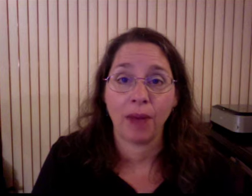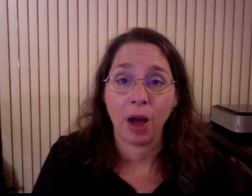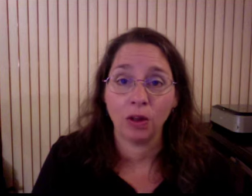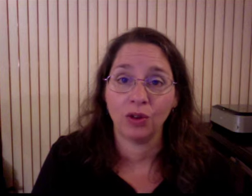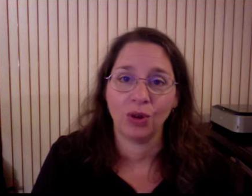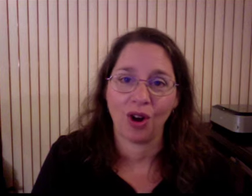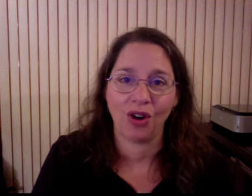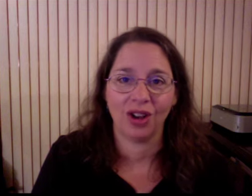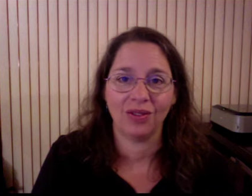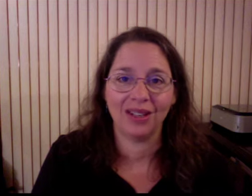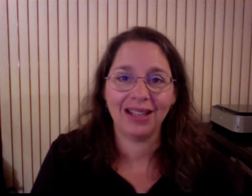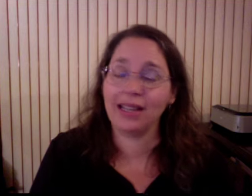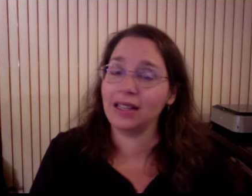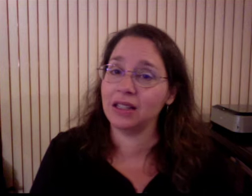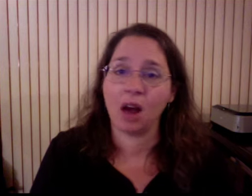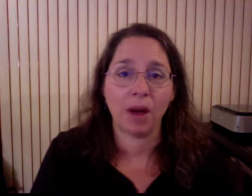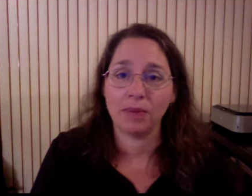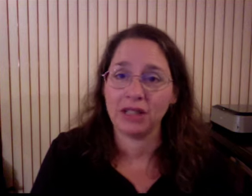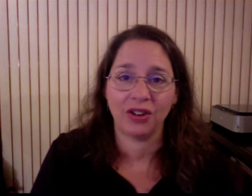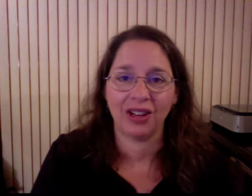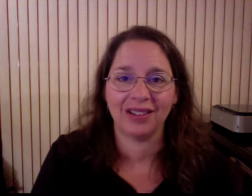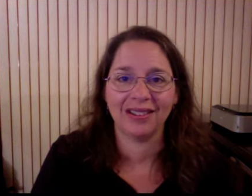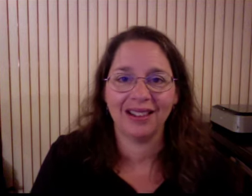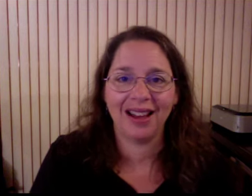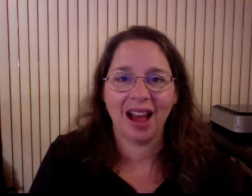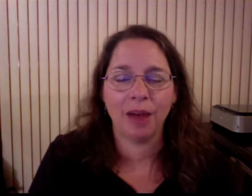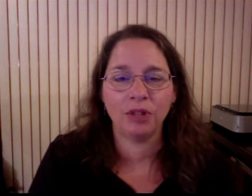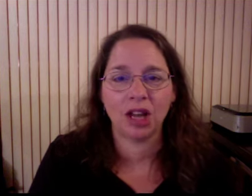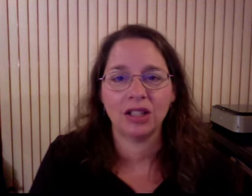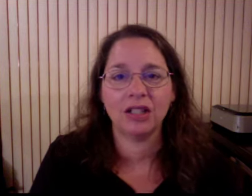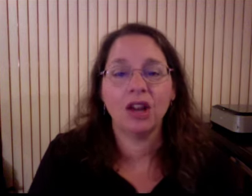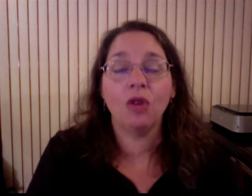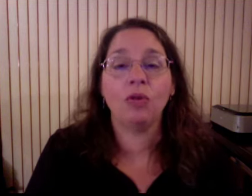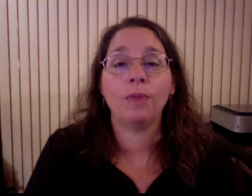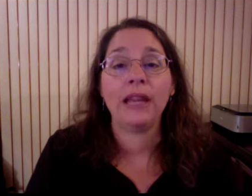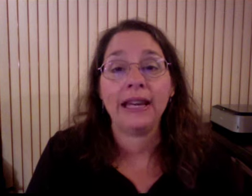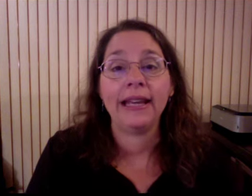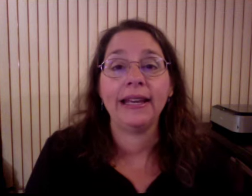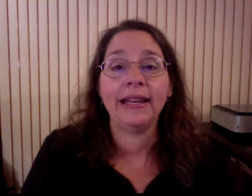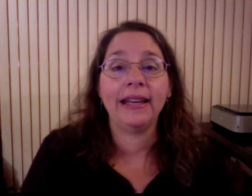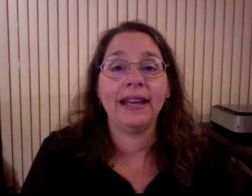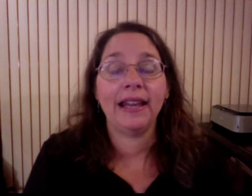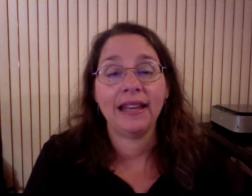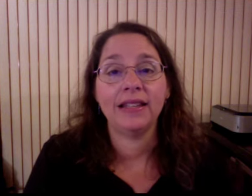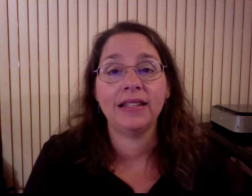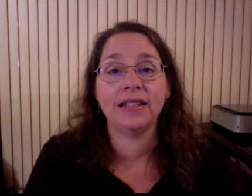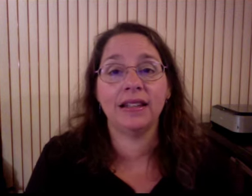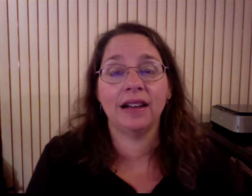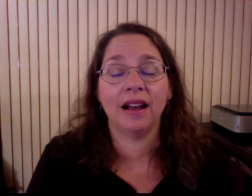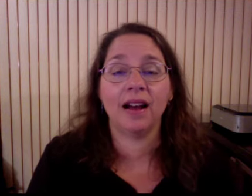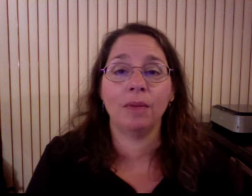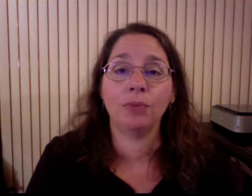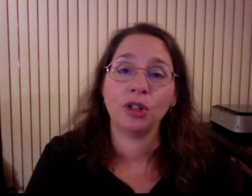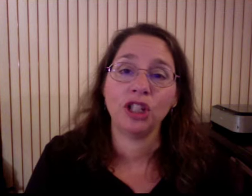Paulo Ricardo. It's not my material. I'm just repeating his